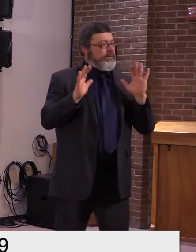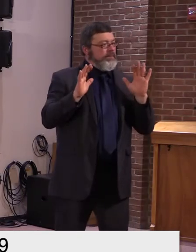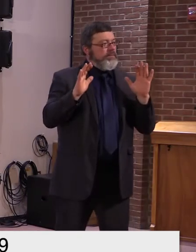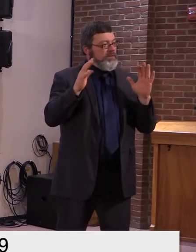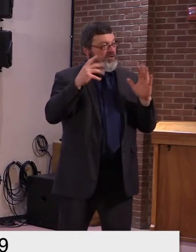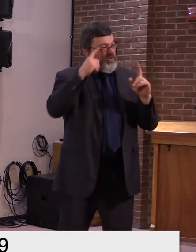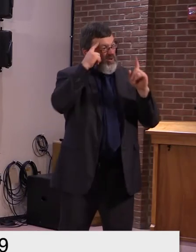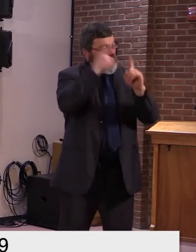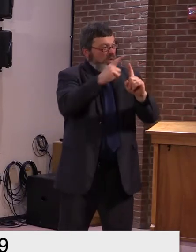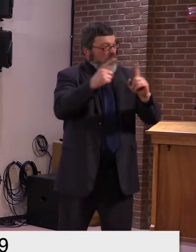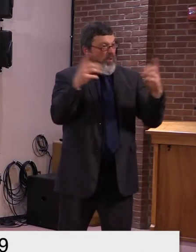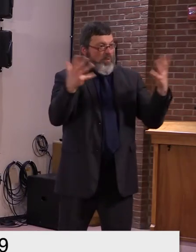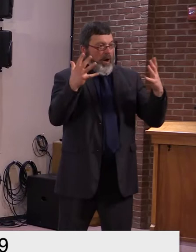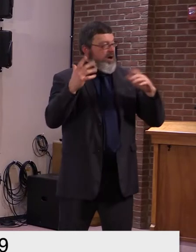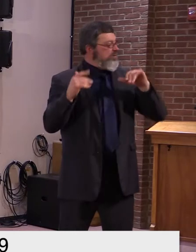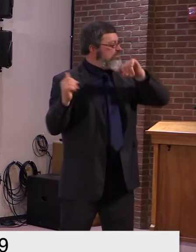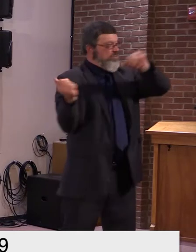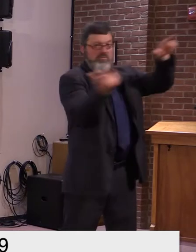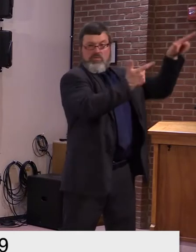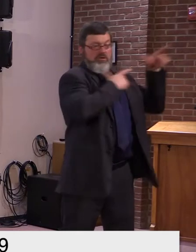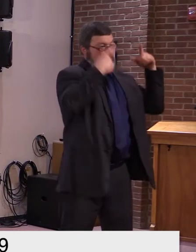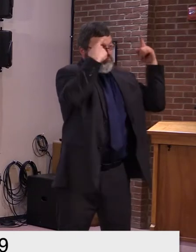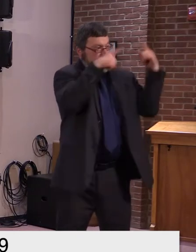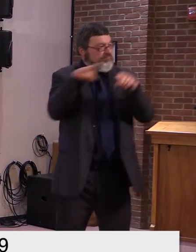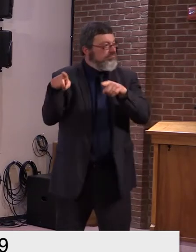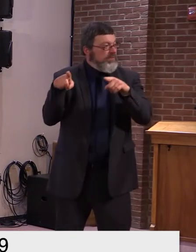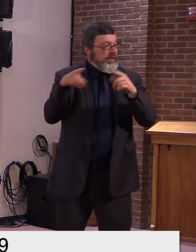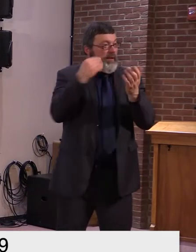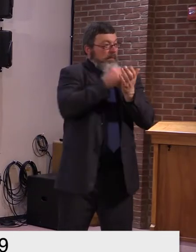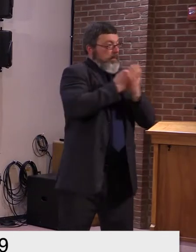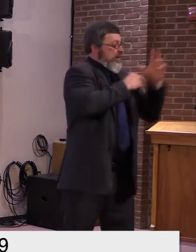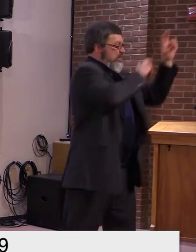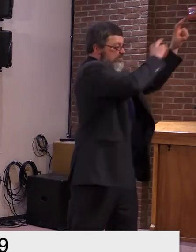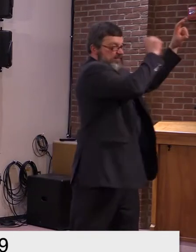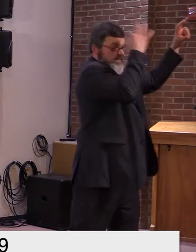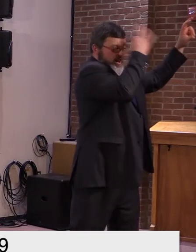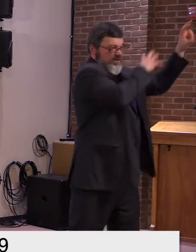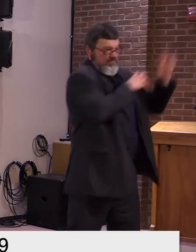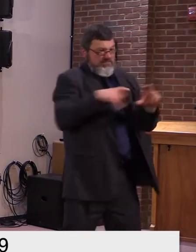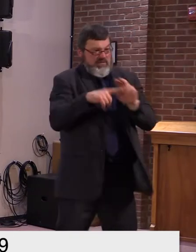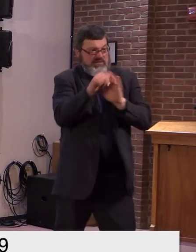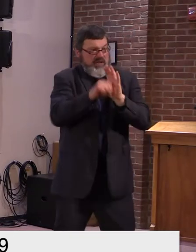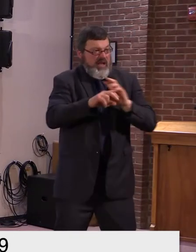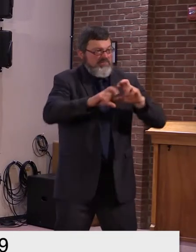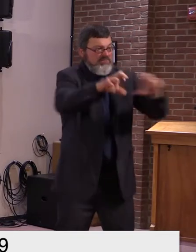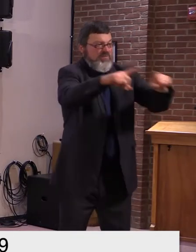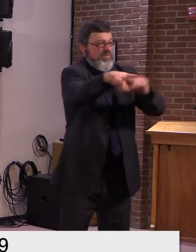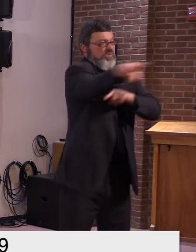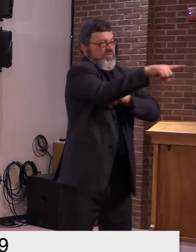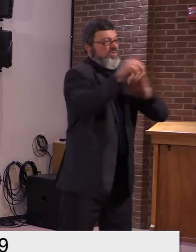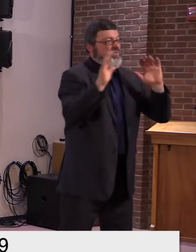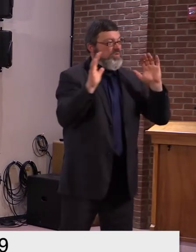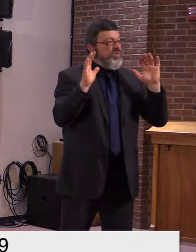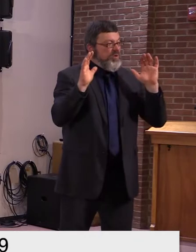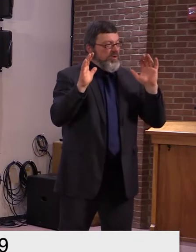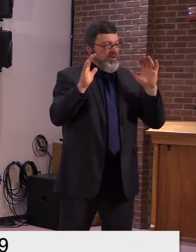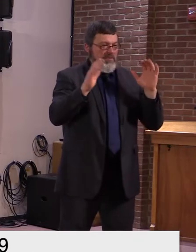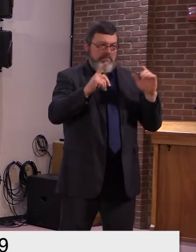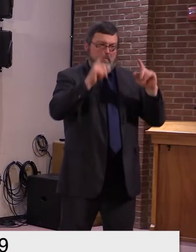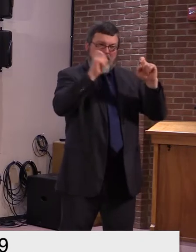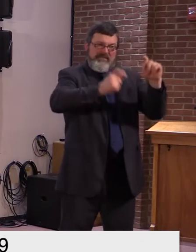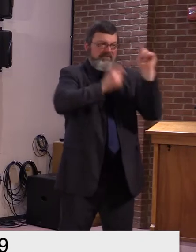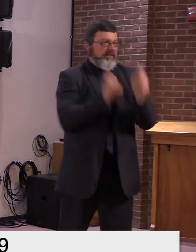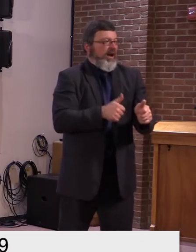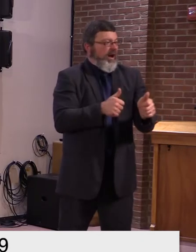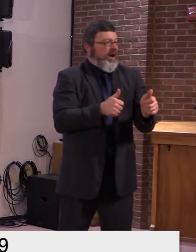saw this with the CARES package, we're able to try to address it very quickly and in a way that maximizes the